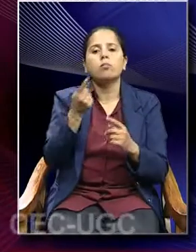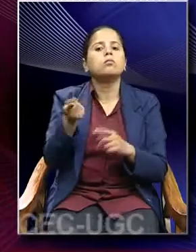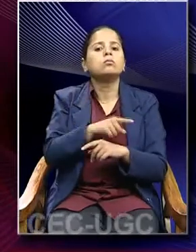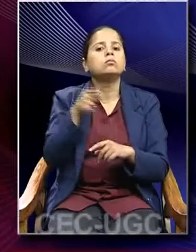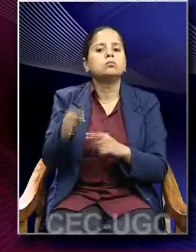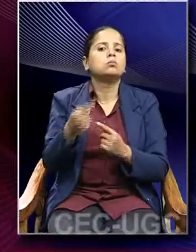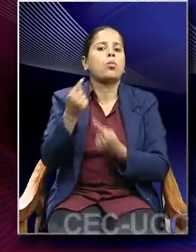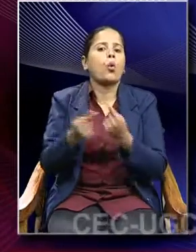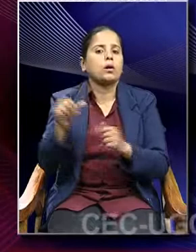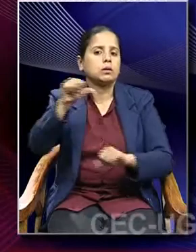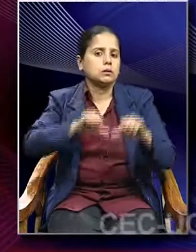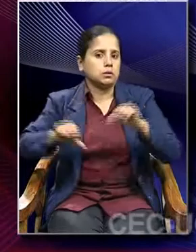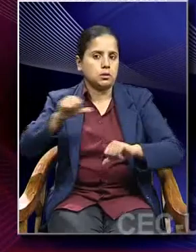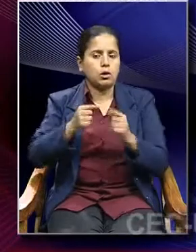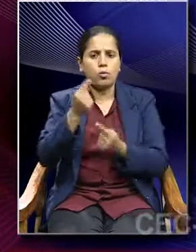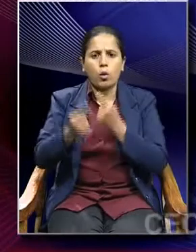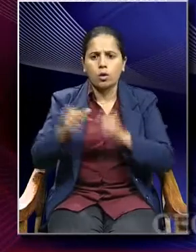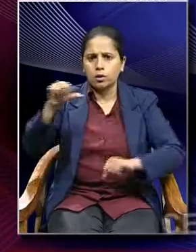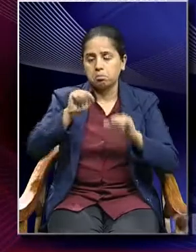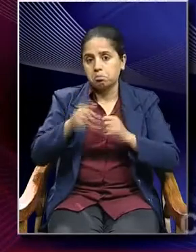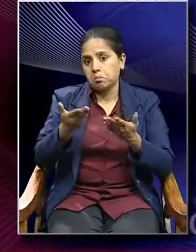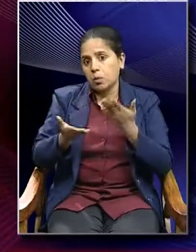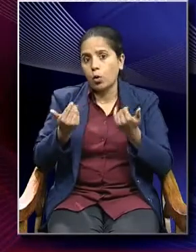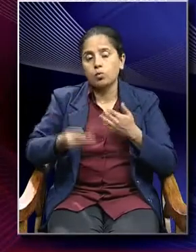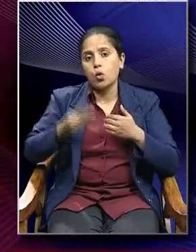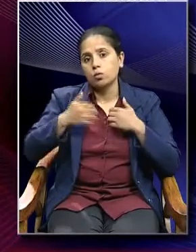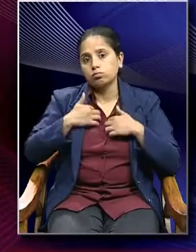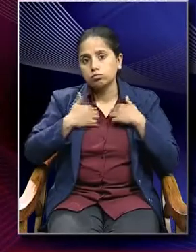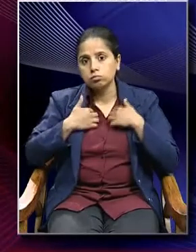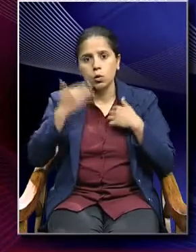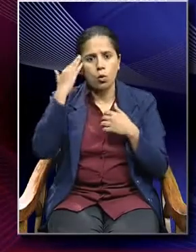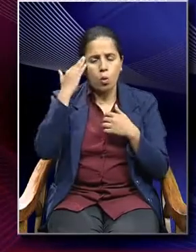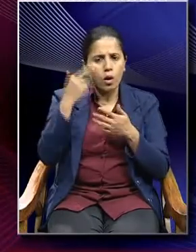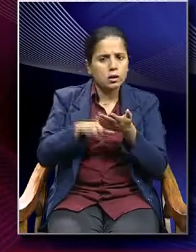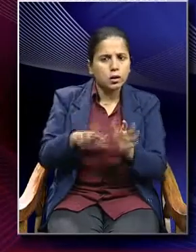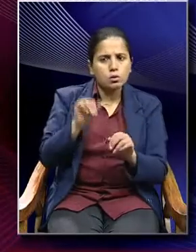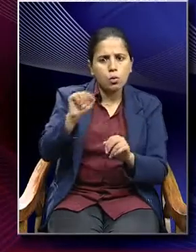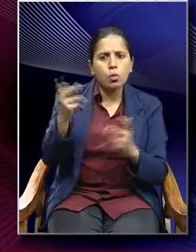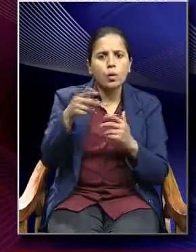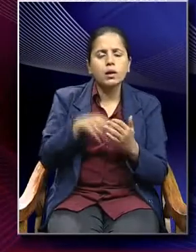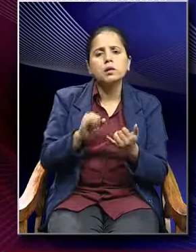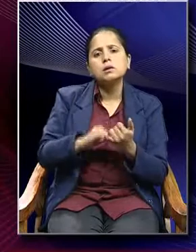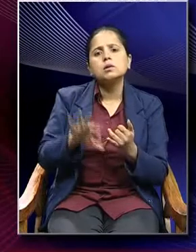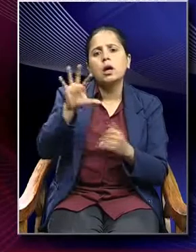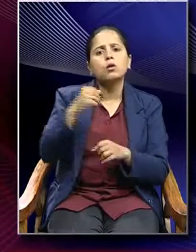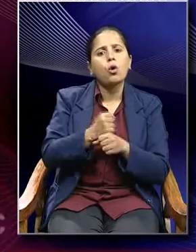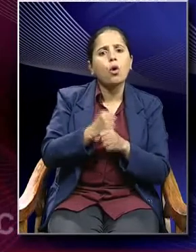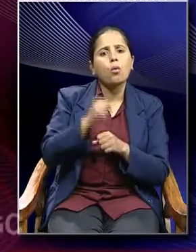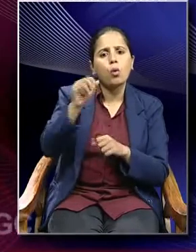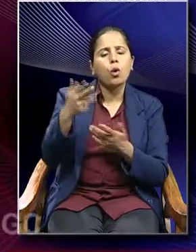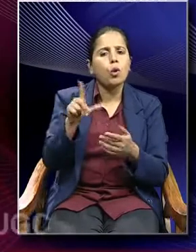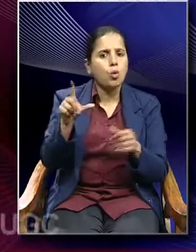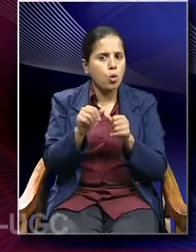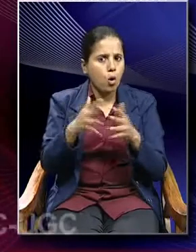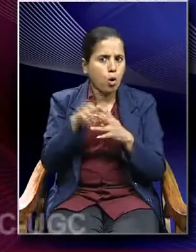science. Political science would be more interested in knowing the nature of the state in terms of